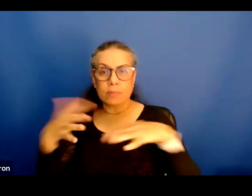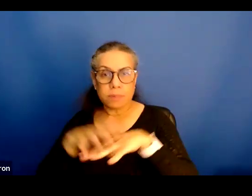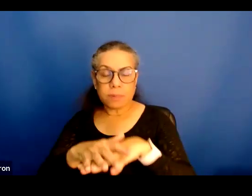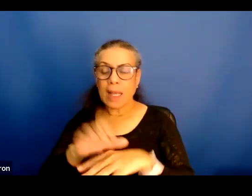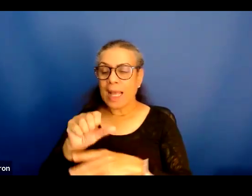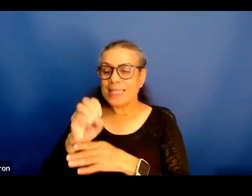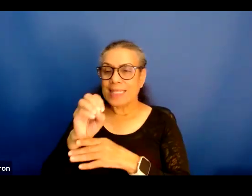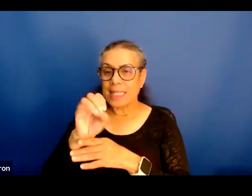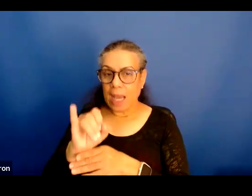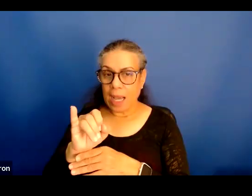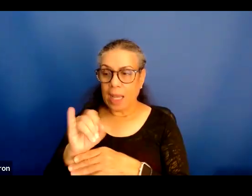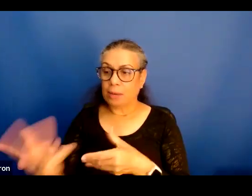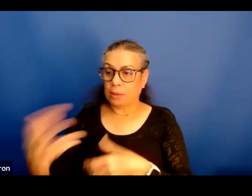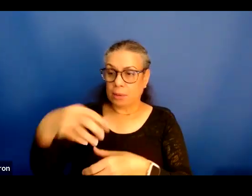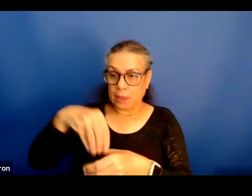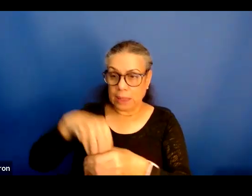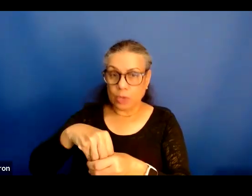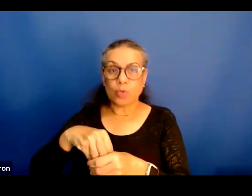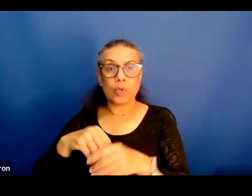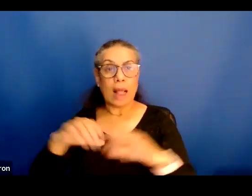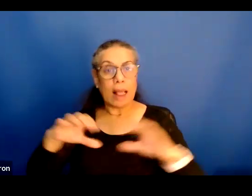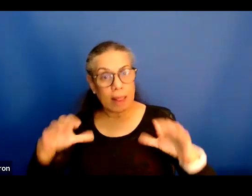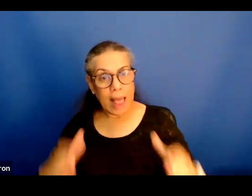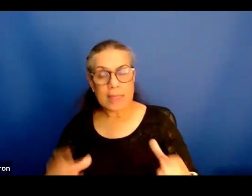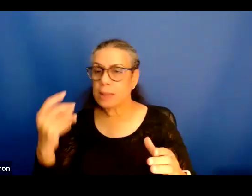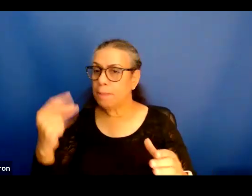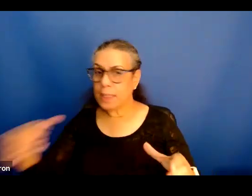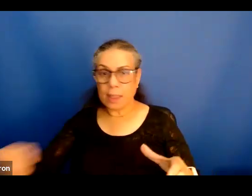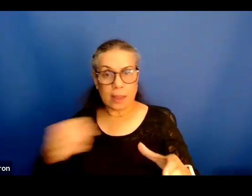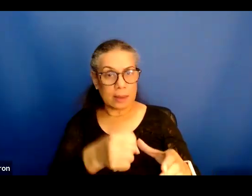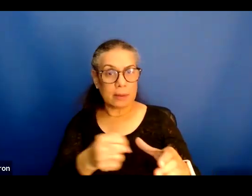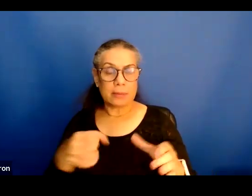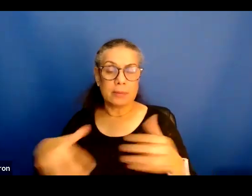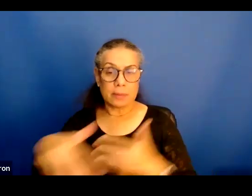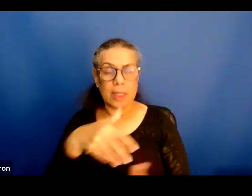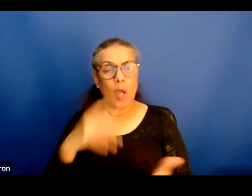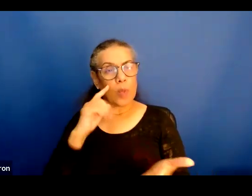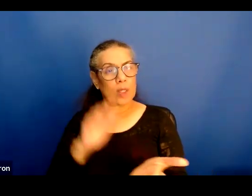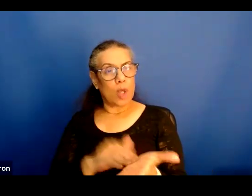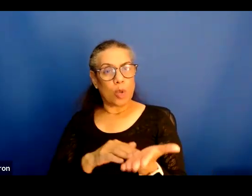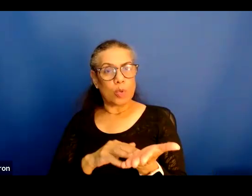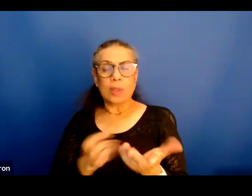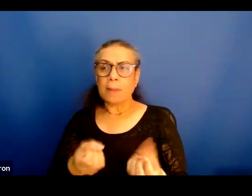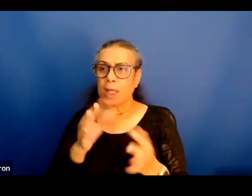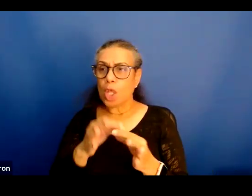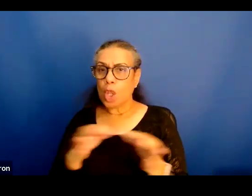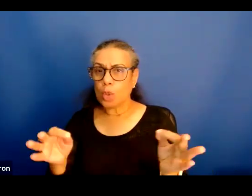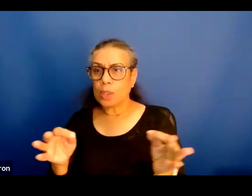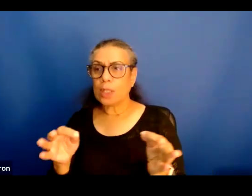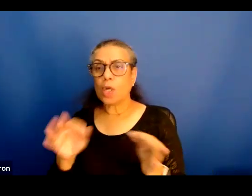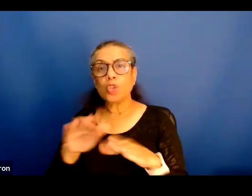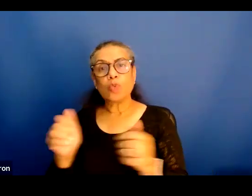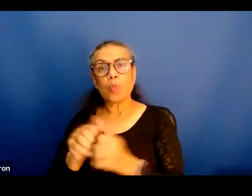SEI strand students into inclusive classrooms immediately, because we know that multilingual learners and students with disabilities